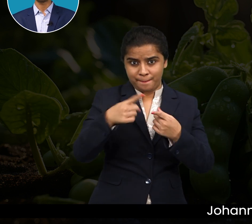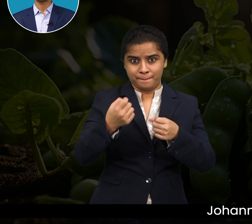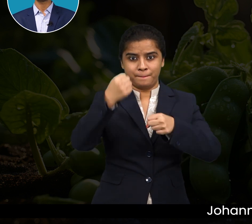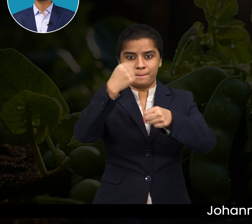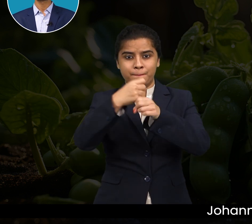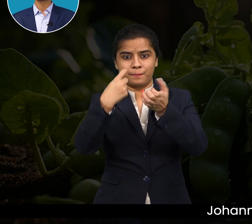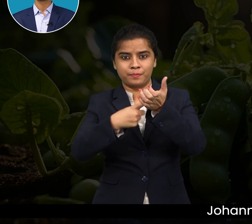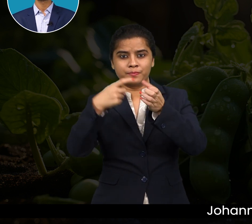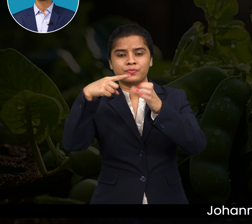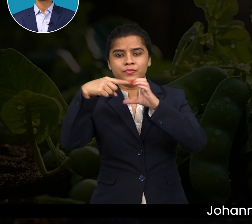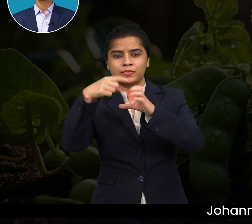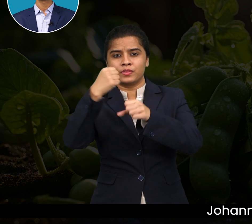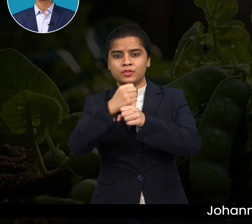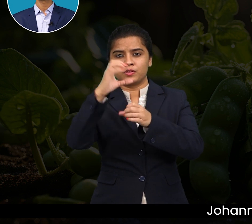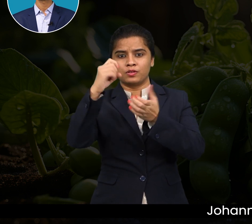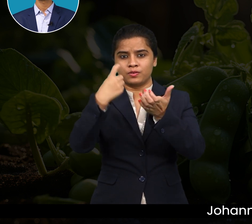Mendel.